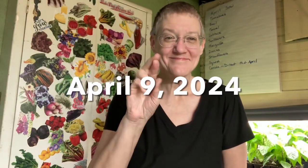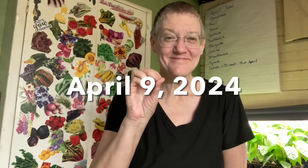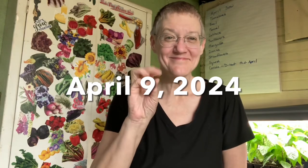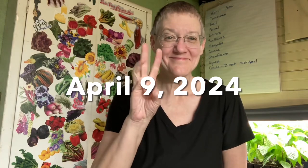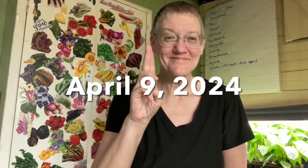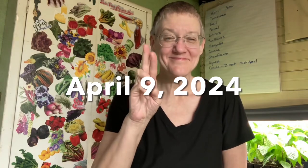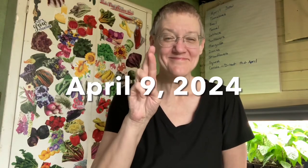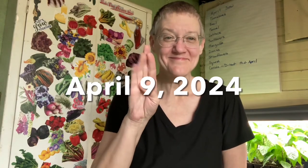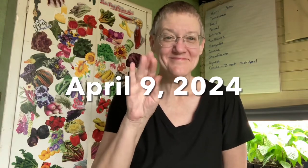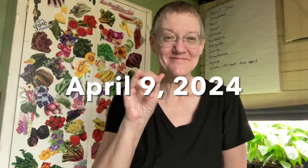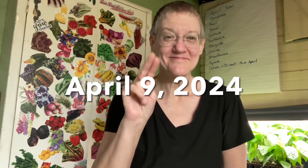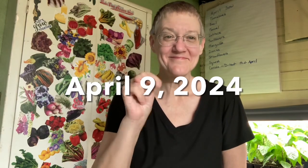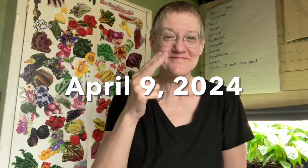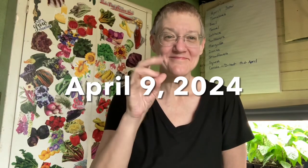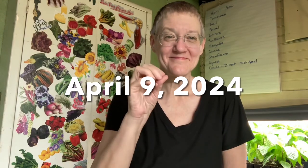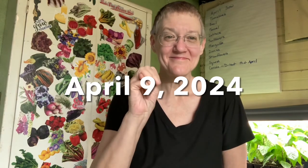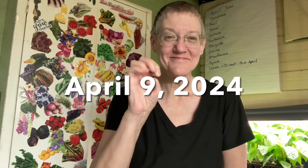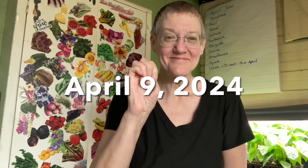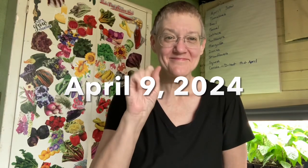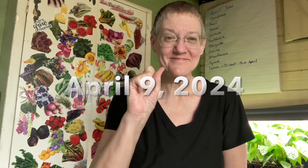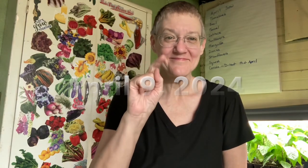Withrow Urban Homestead.